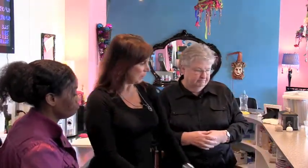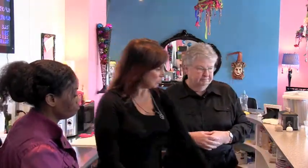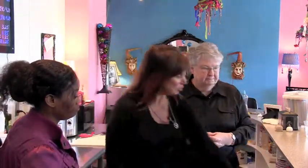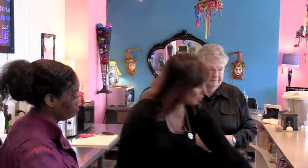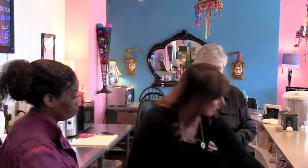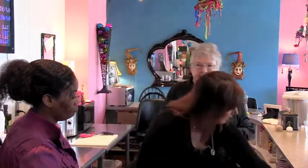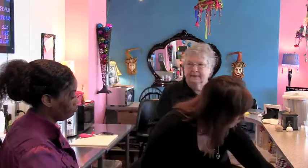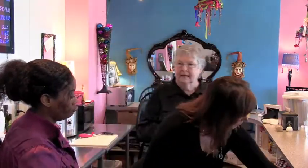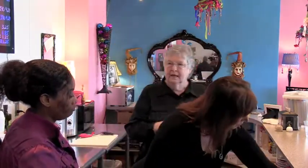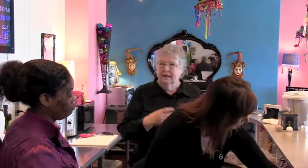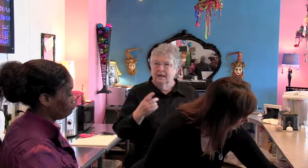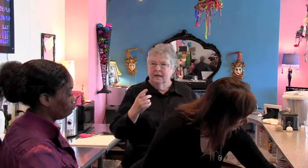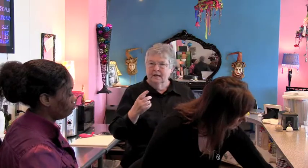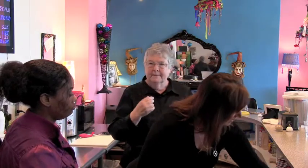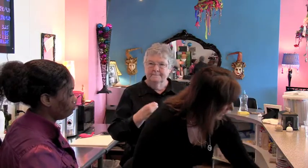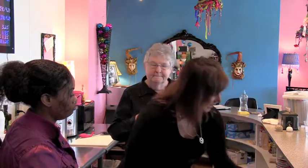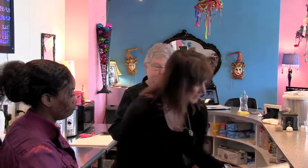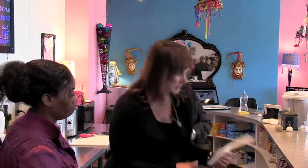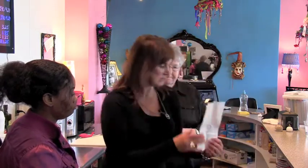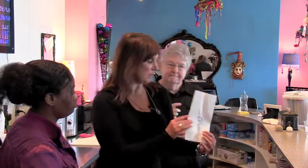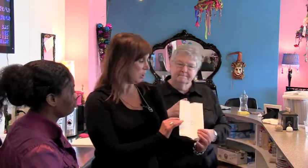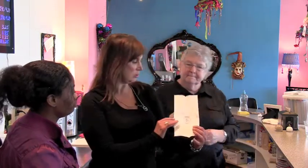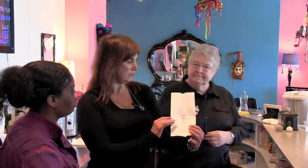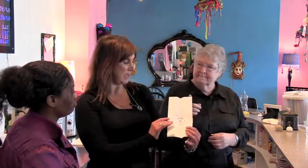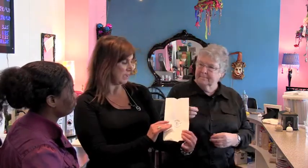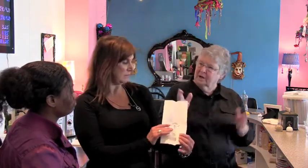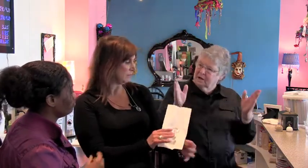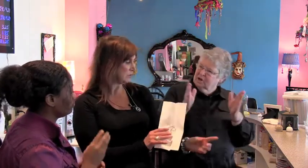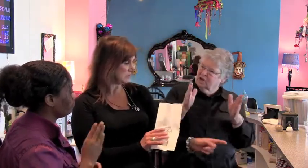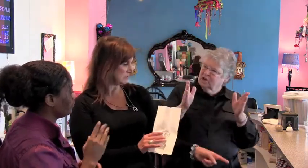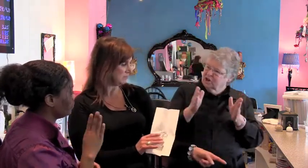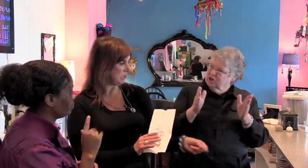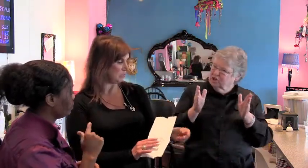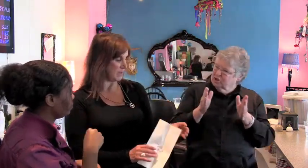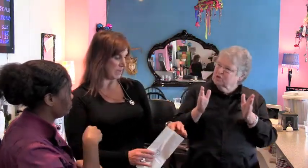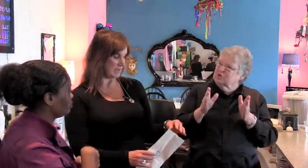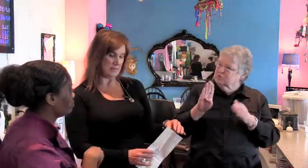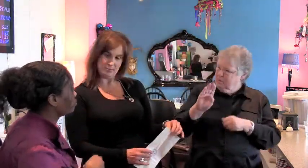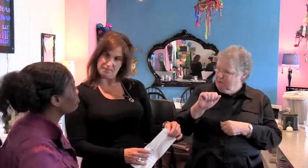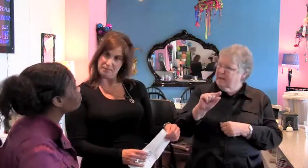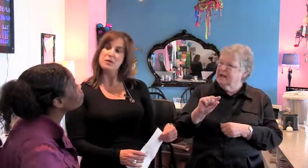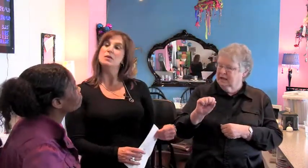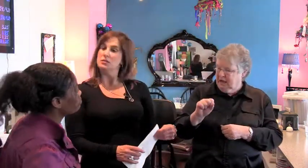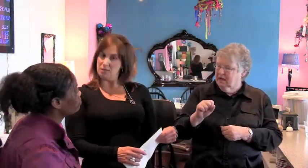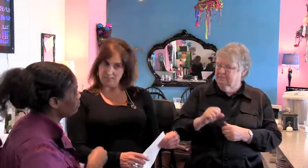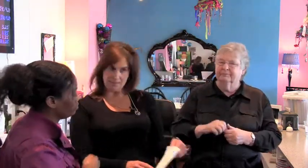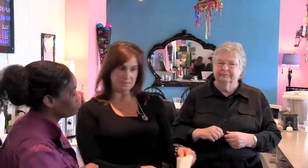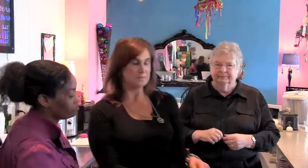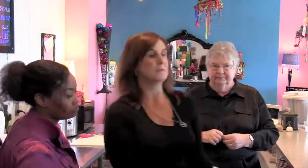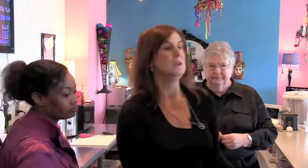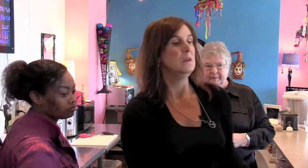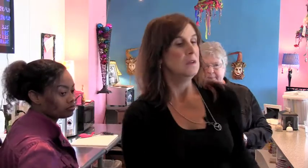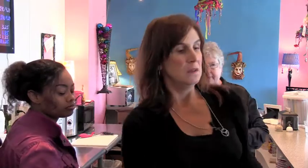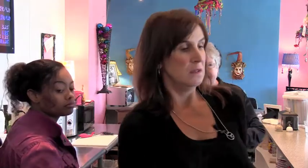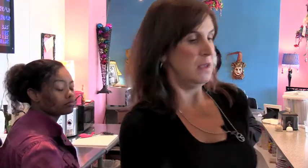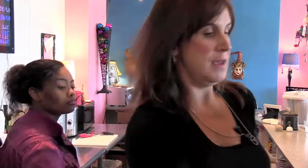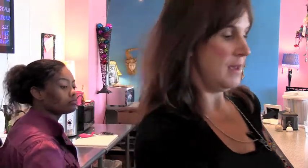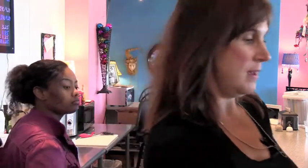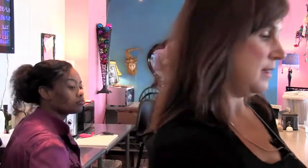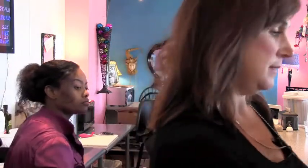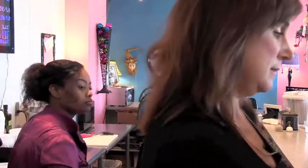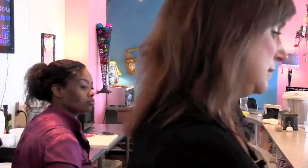So I would grab one of our bags, a smaller bag versus the bigger bag. Yep.